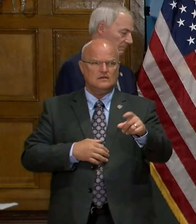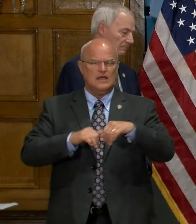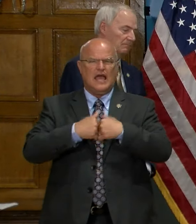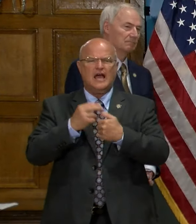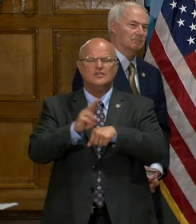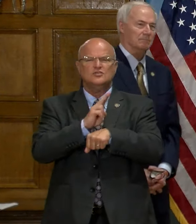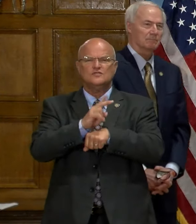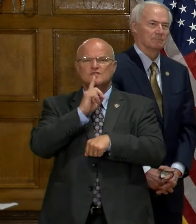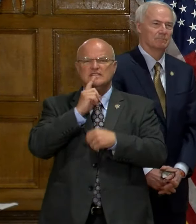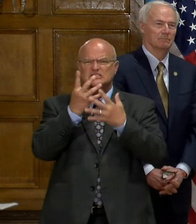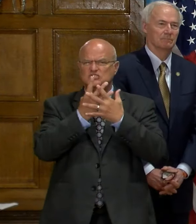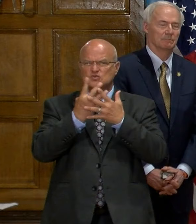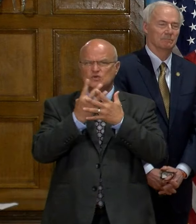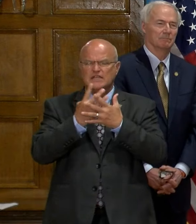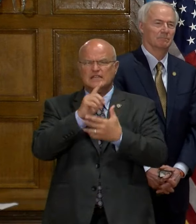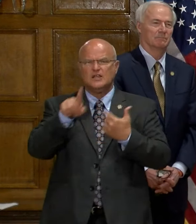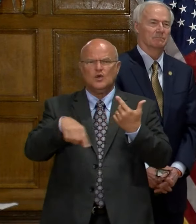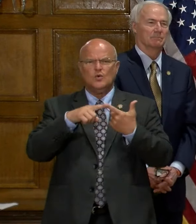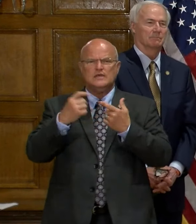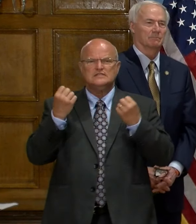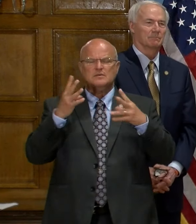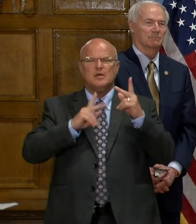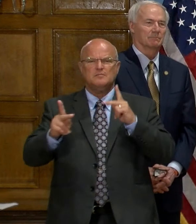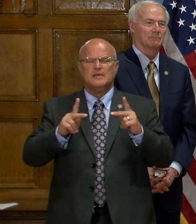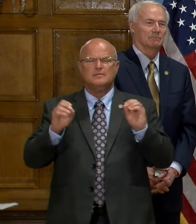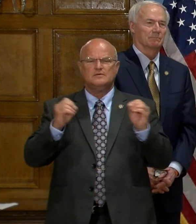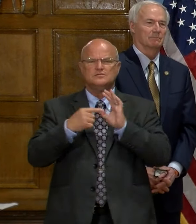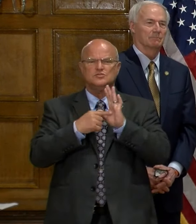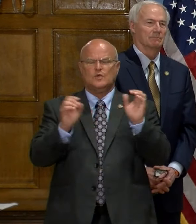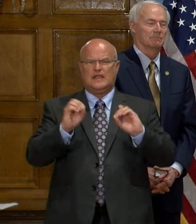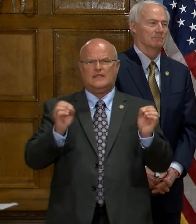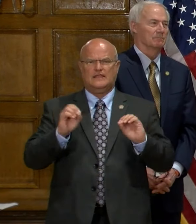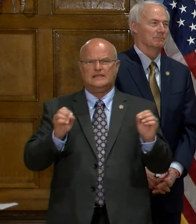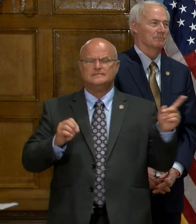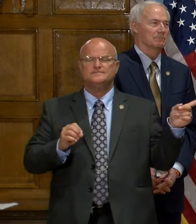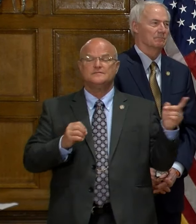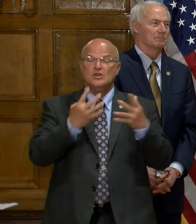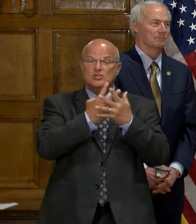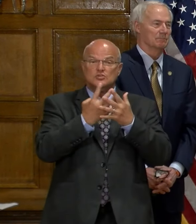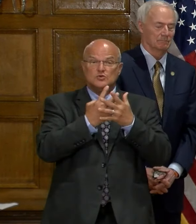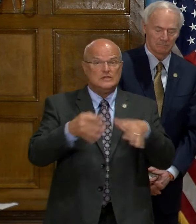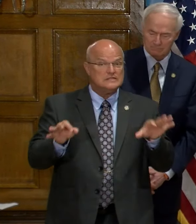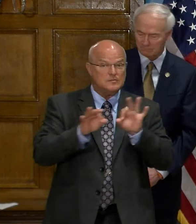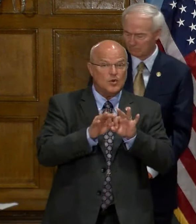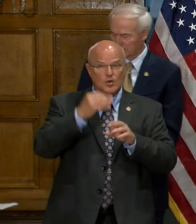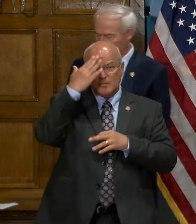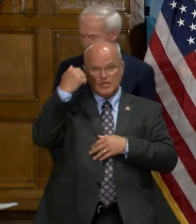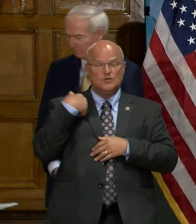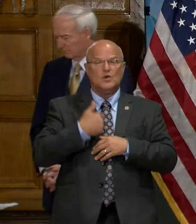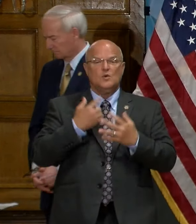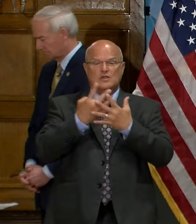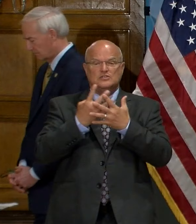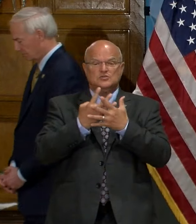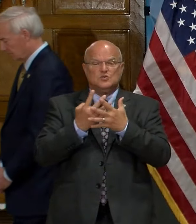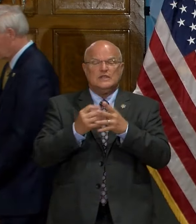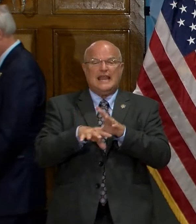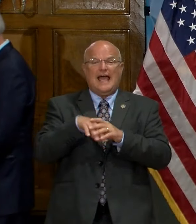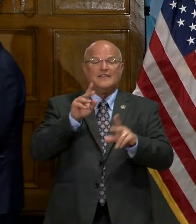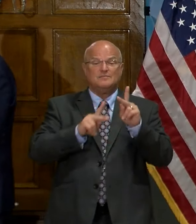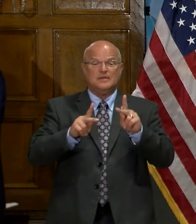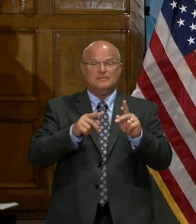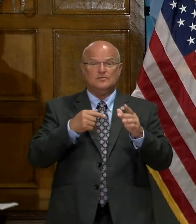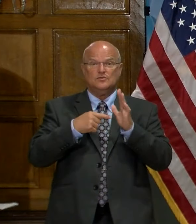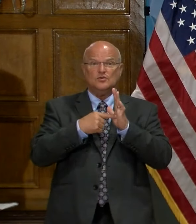how useful is screening when so many people are asymptomatic? Well, screening is very important because we want to screen out those who